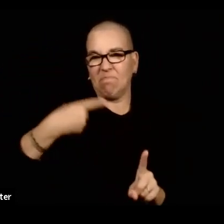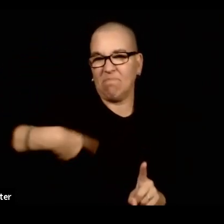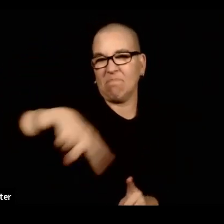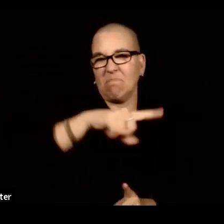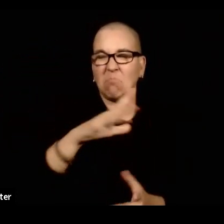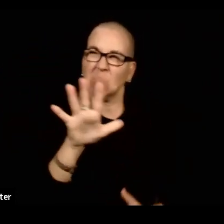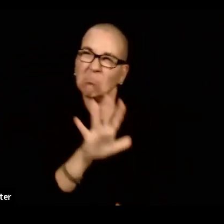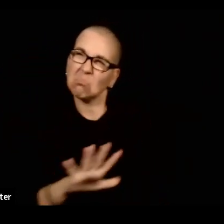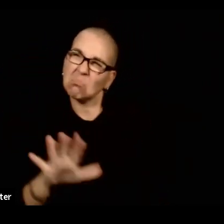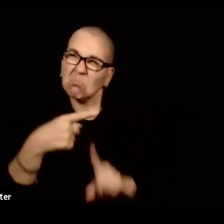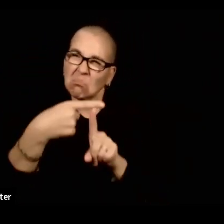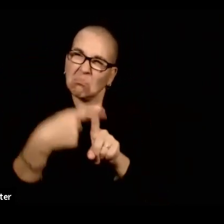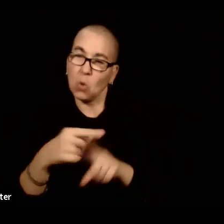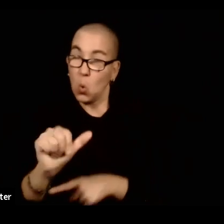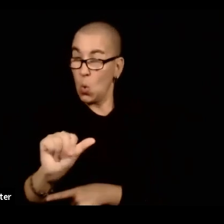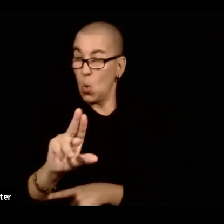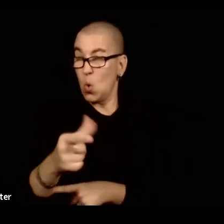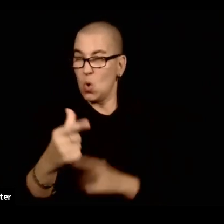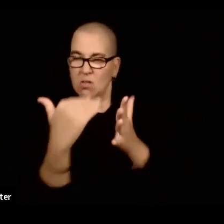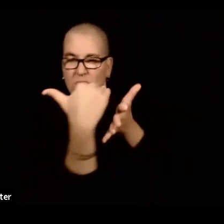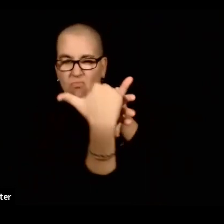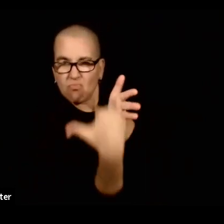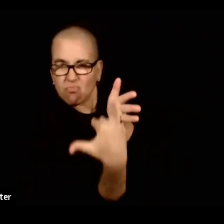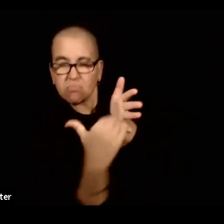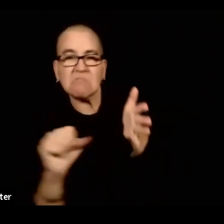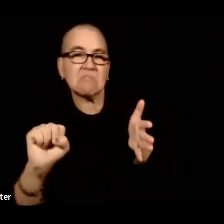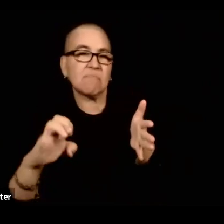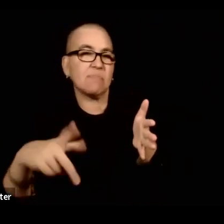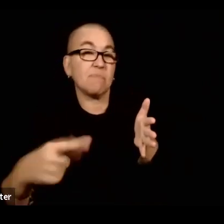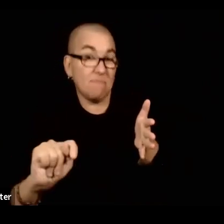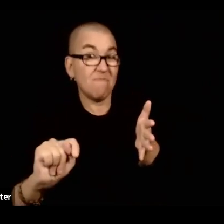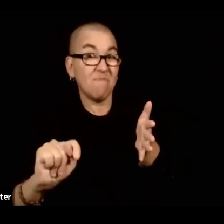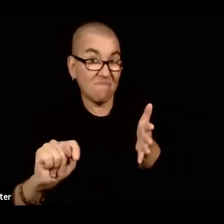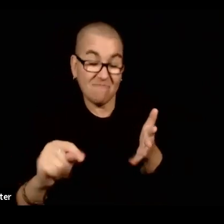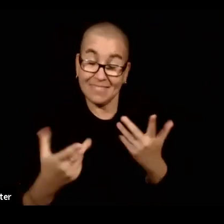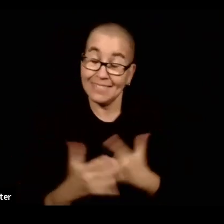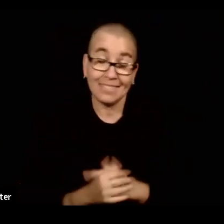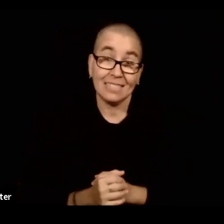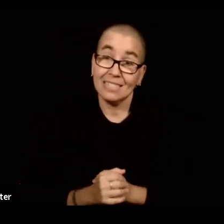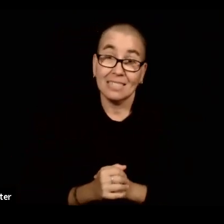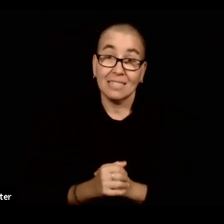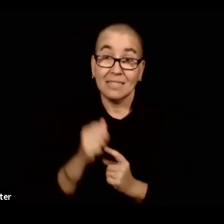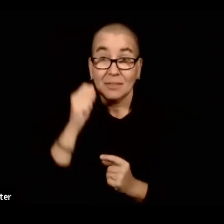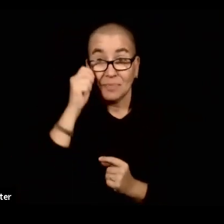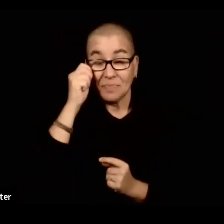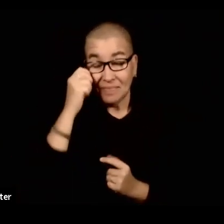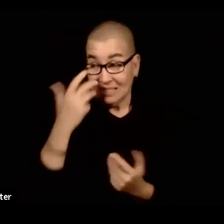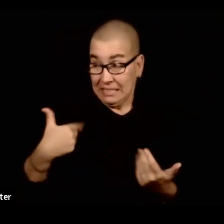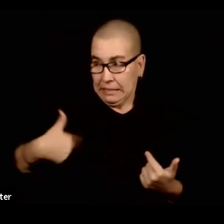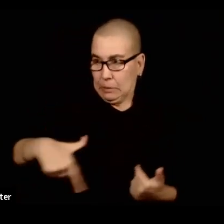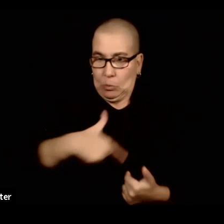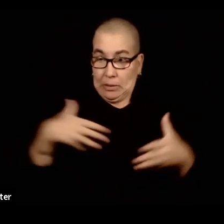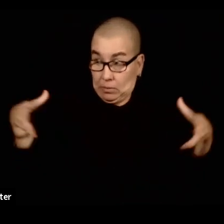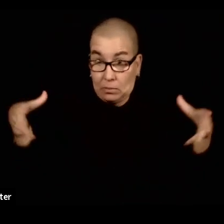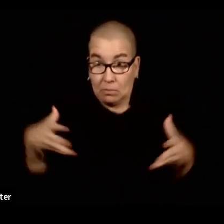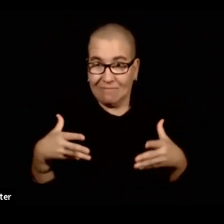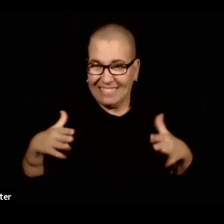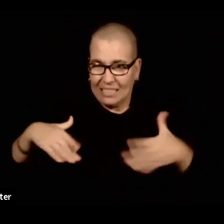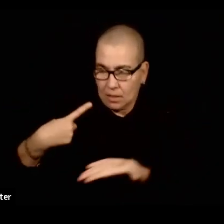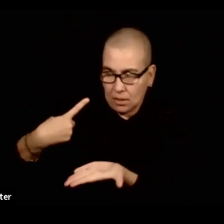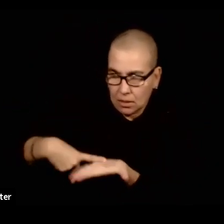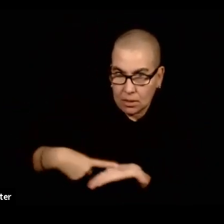I think we've not yet had the discussion about quarantining or requesting